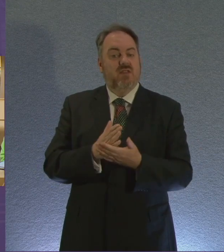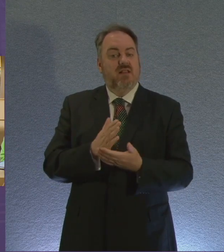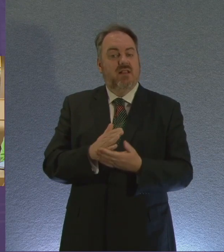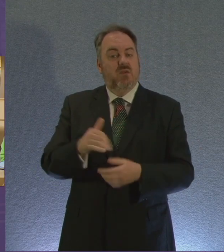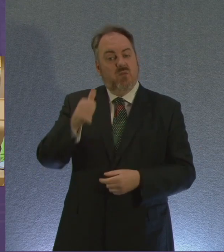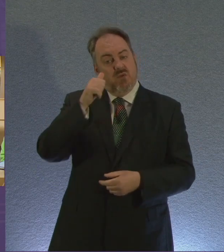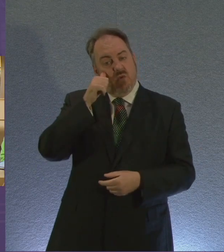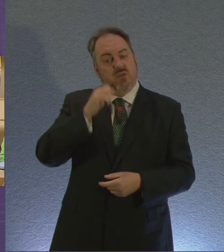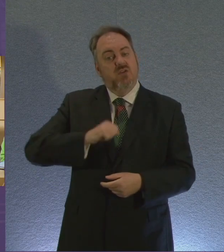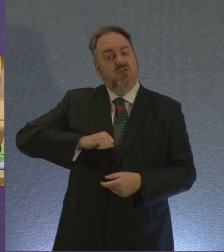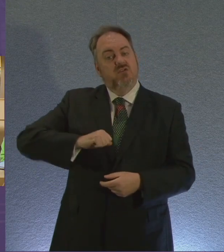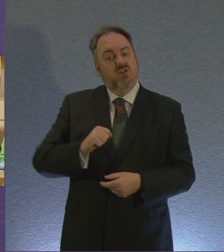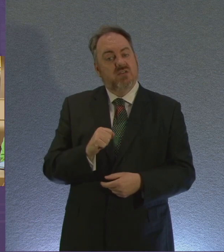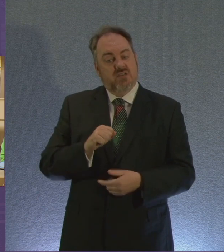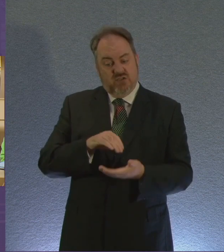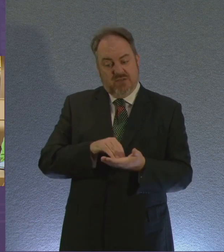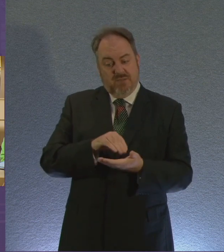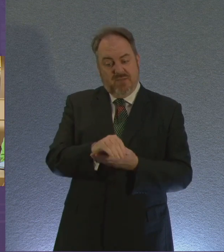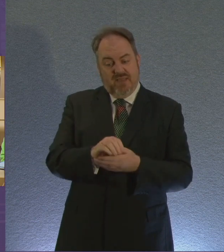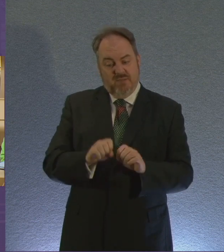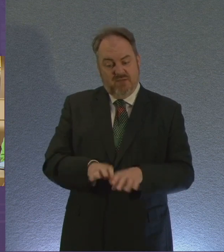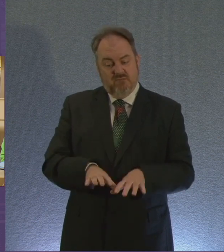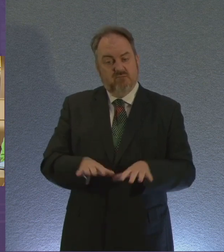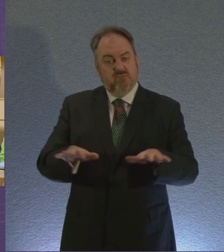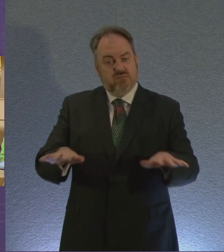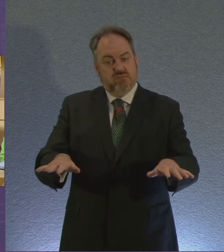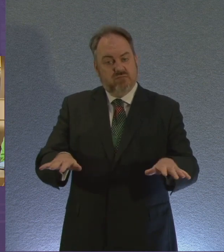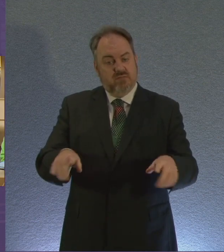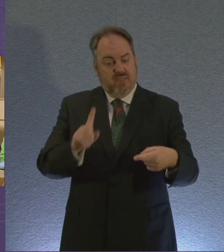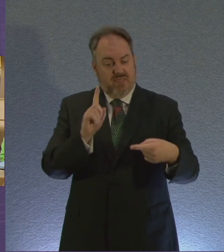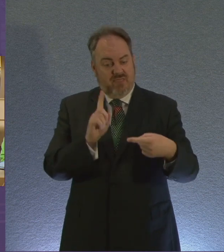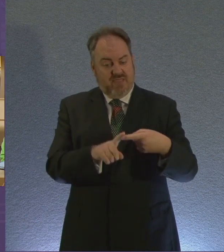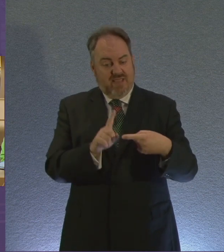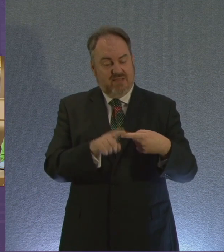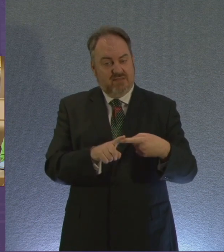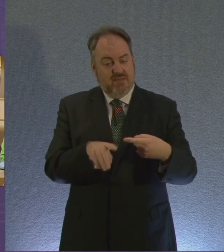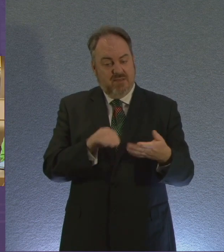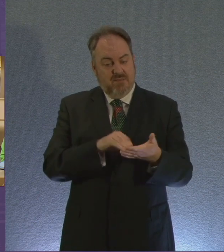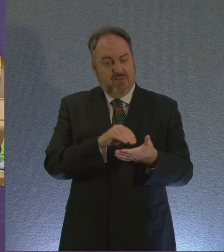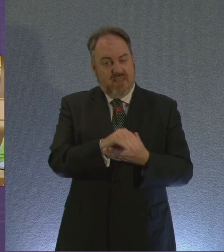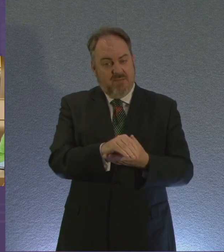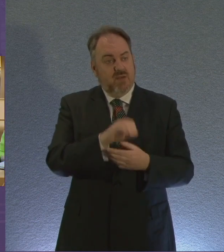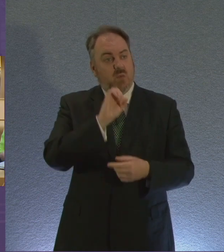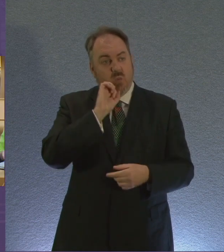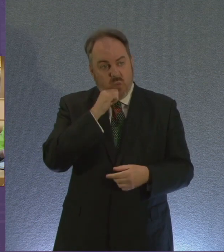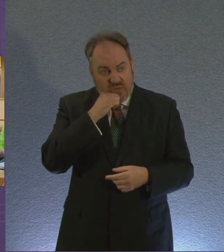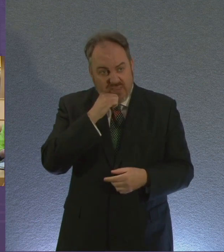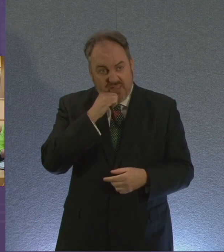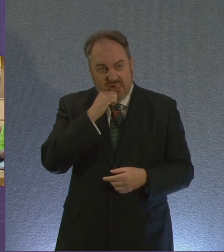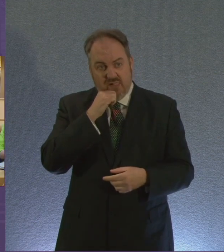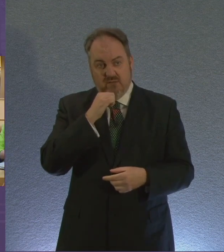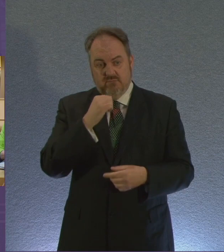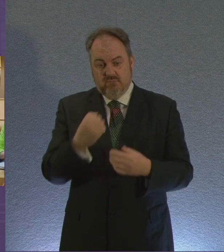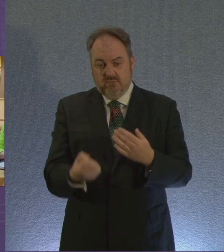Child Payment rollout is one of the entitlements that will still go ahead, can I ask the Cabinet Secretary what the expected impact on the